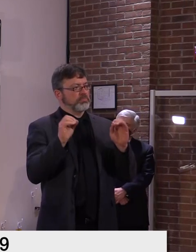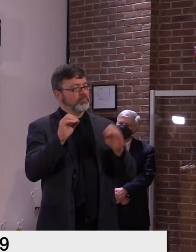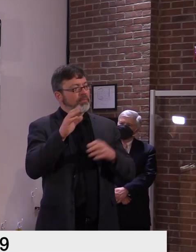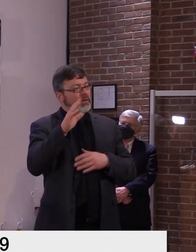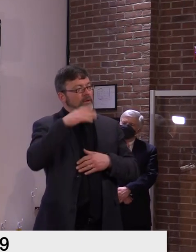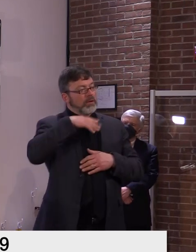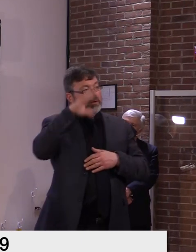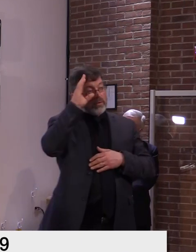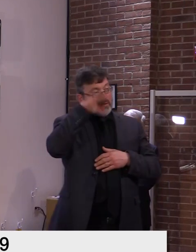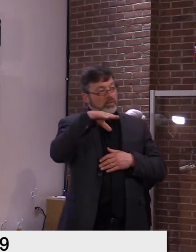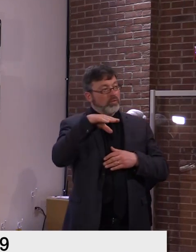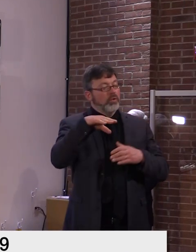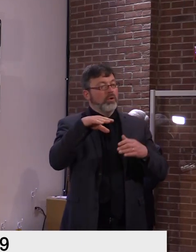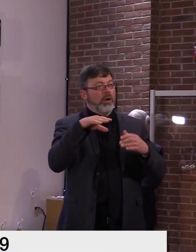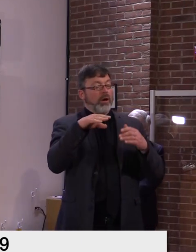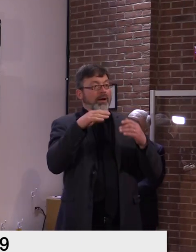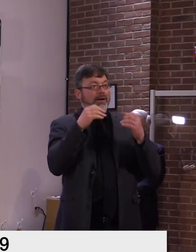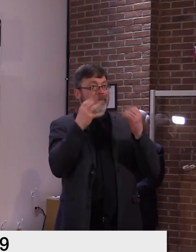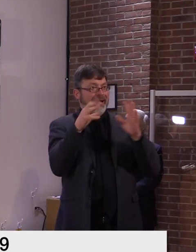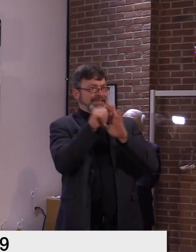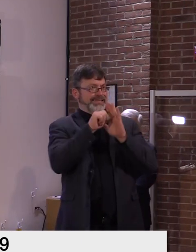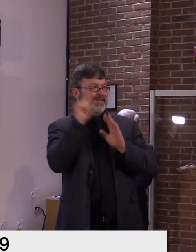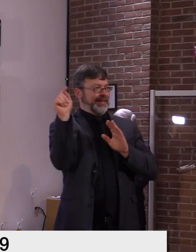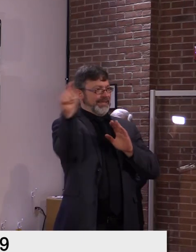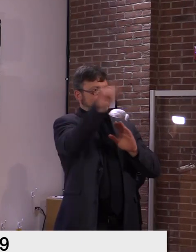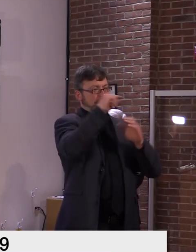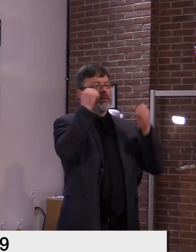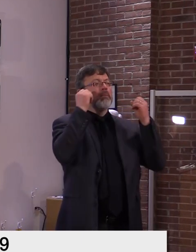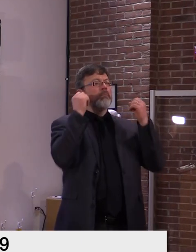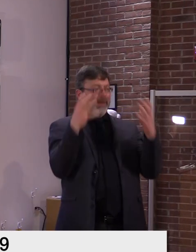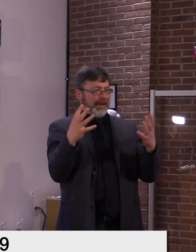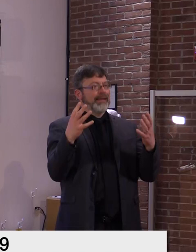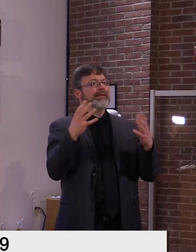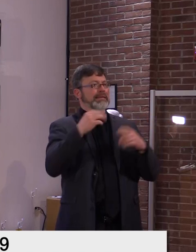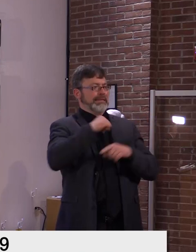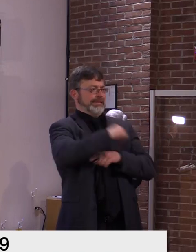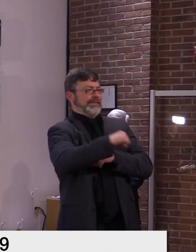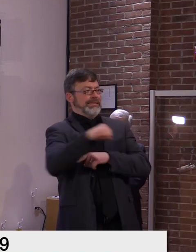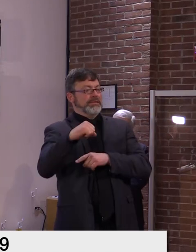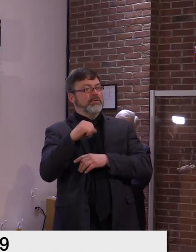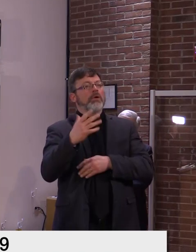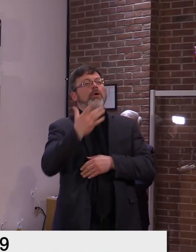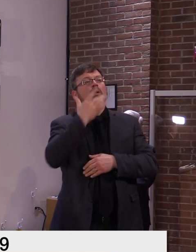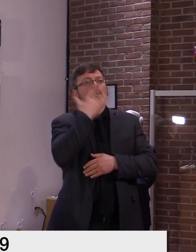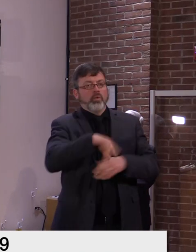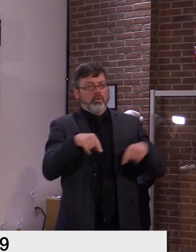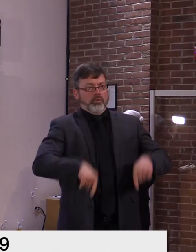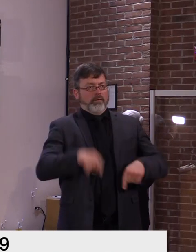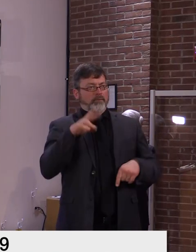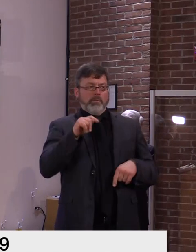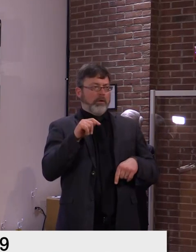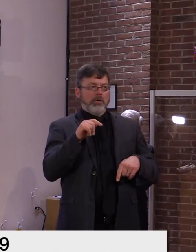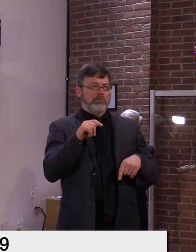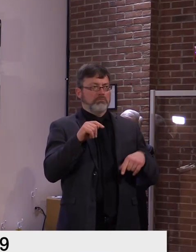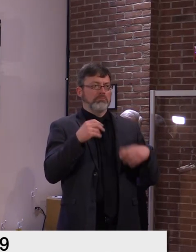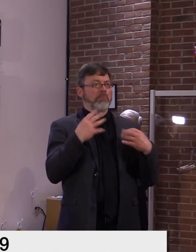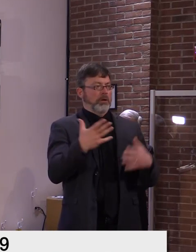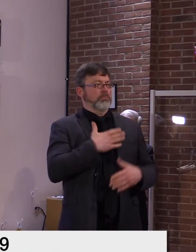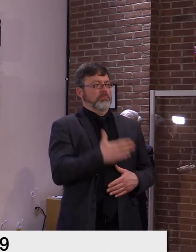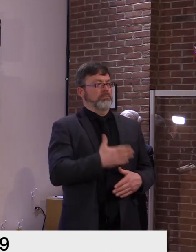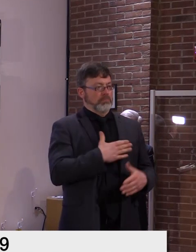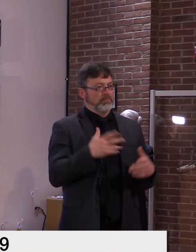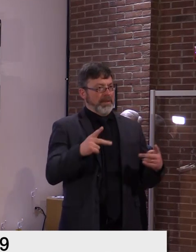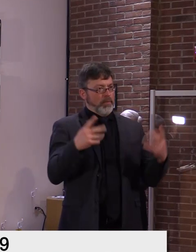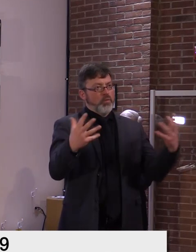Thankfully, we don't have that challenge, at least I don't believe we do at this point in time. The demand far exceeds our supply at